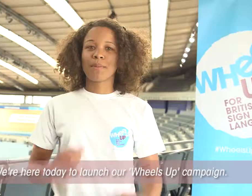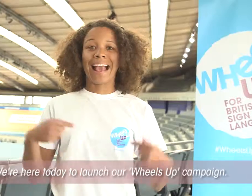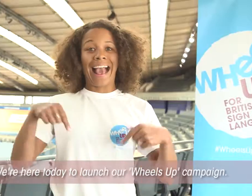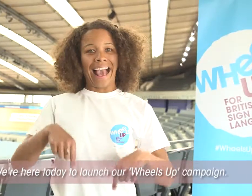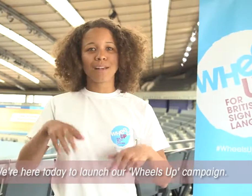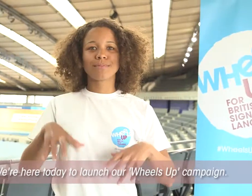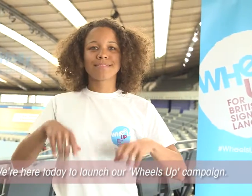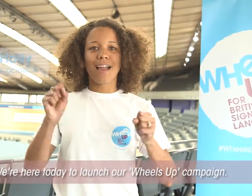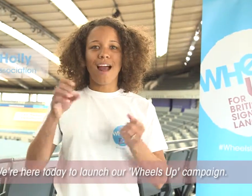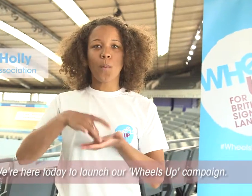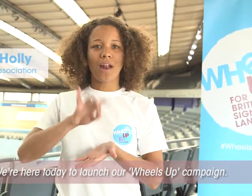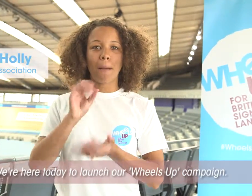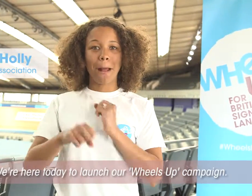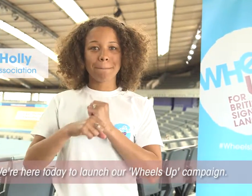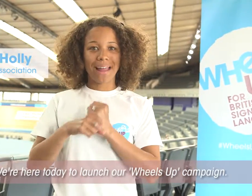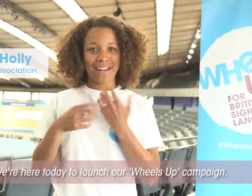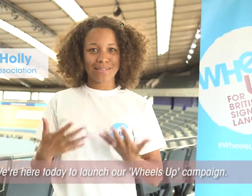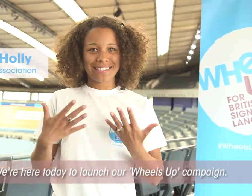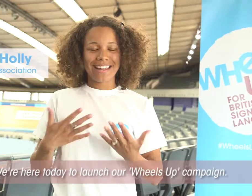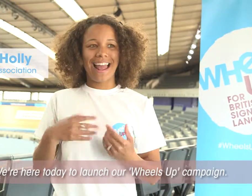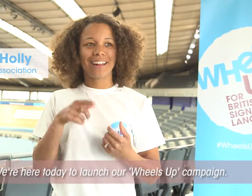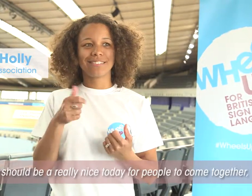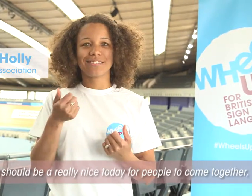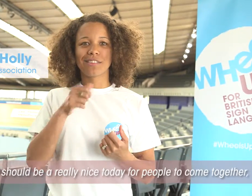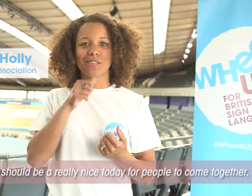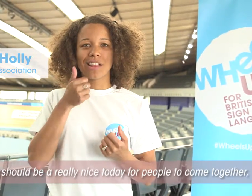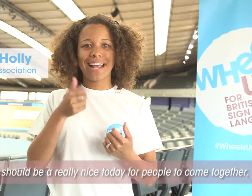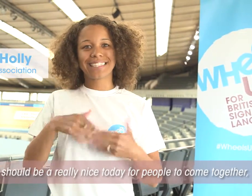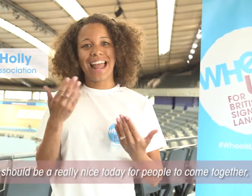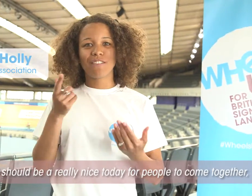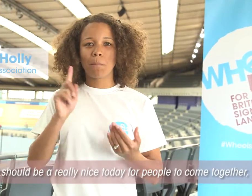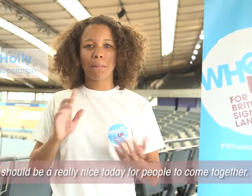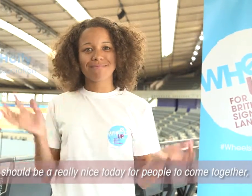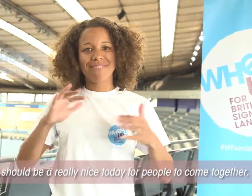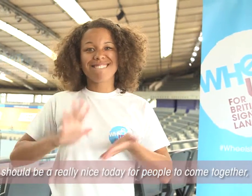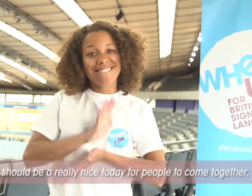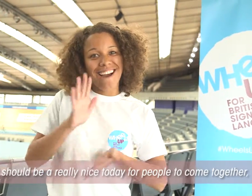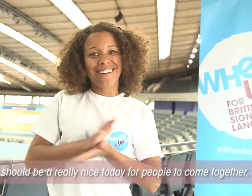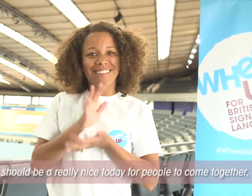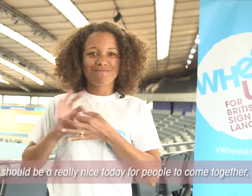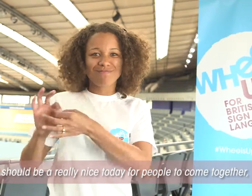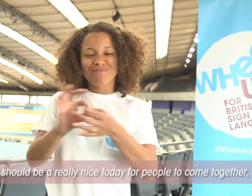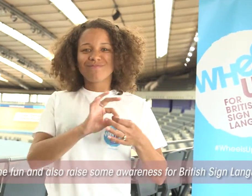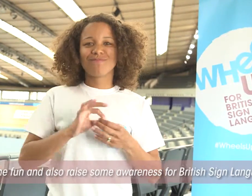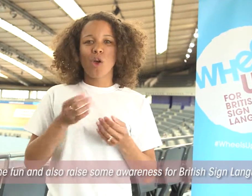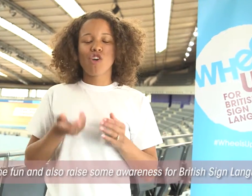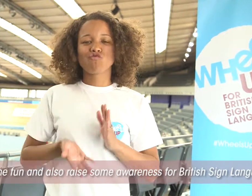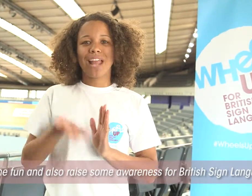We're here today to launch our Wheels Up campaign. It should be a really nice day for people to come together, have some fun and